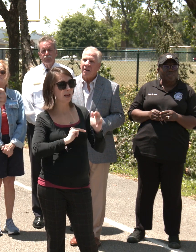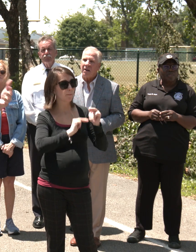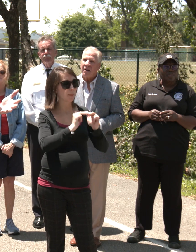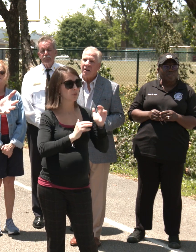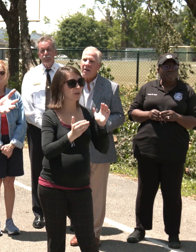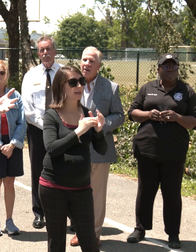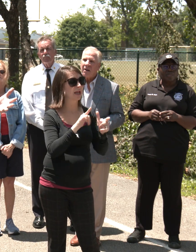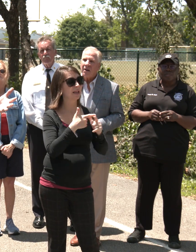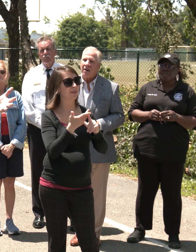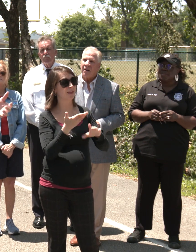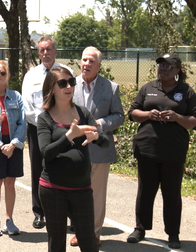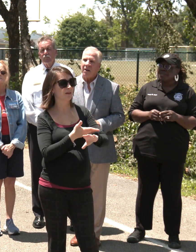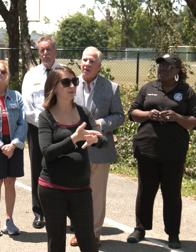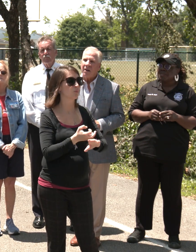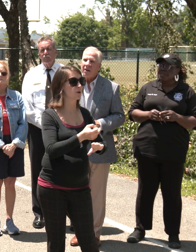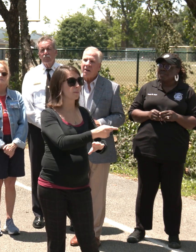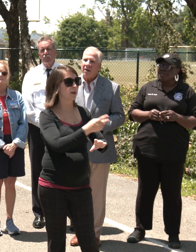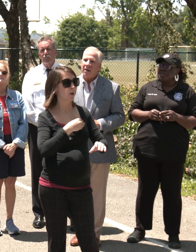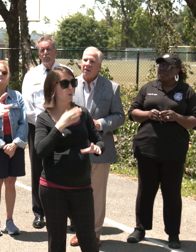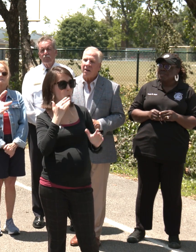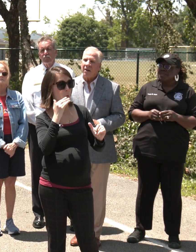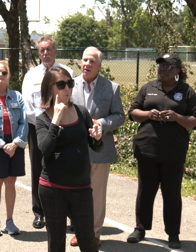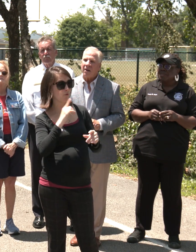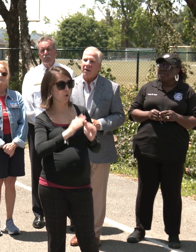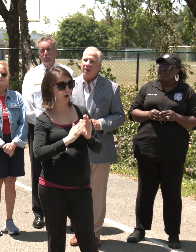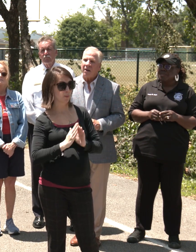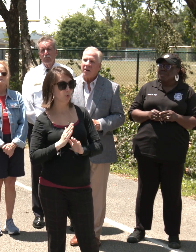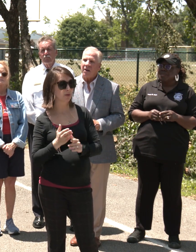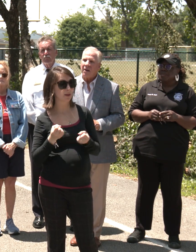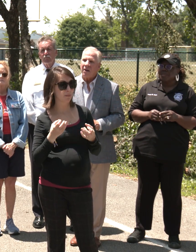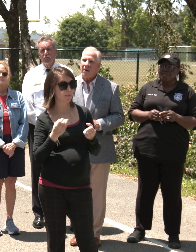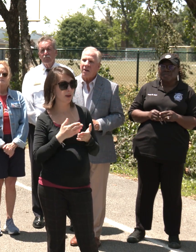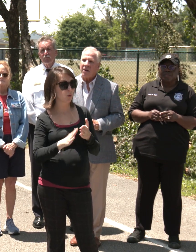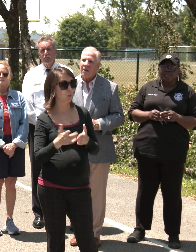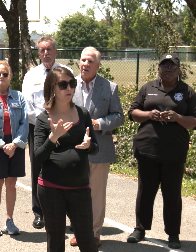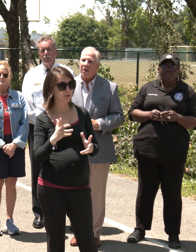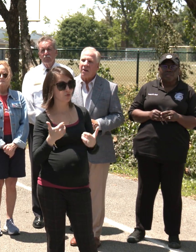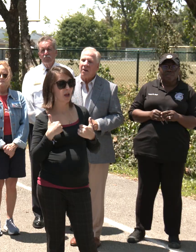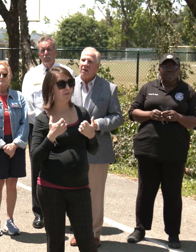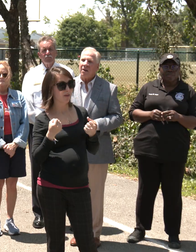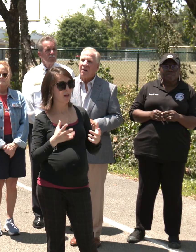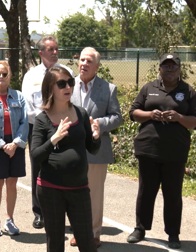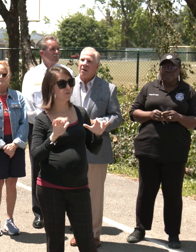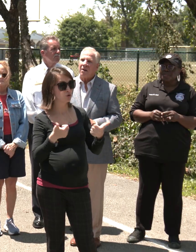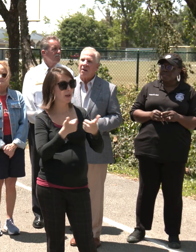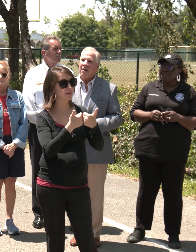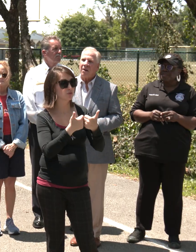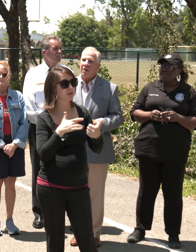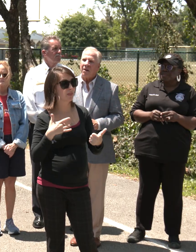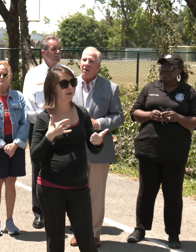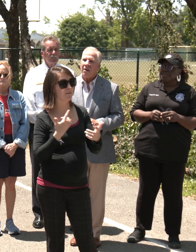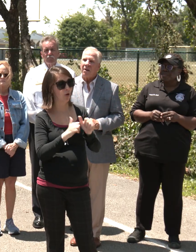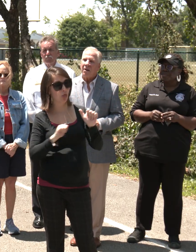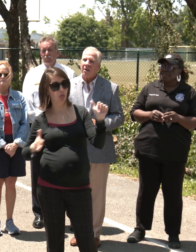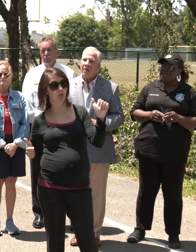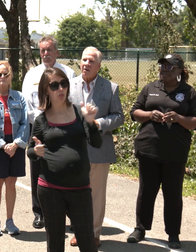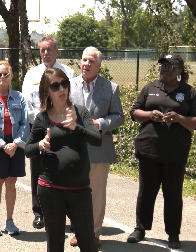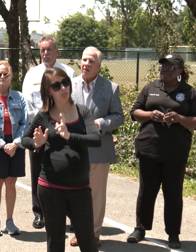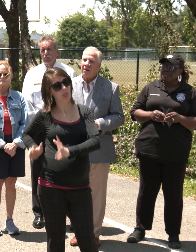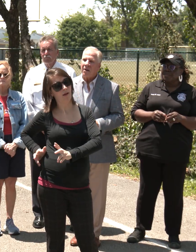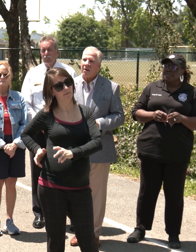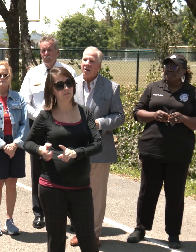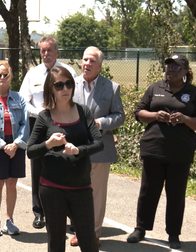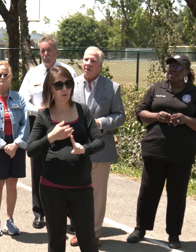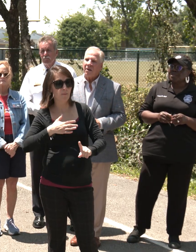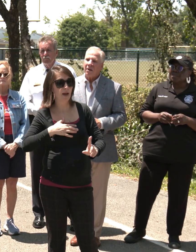and restore hope in a community that in many ways has had a lot of challenges, been left behind. And at least from